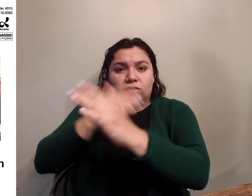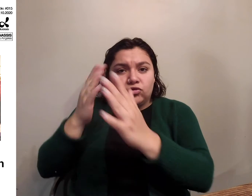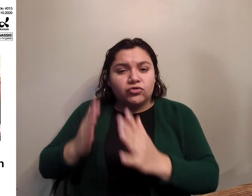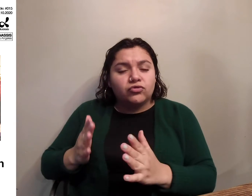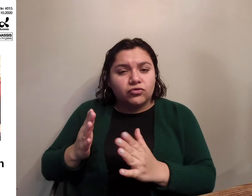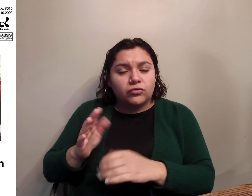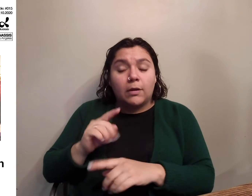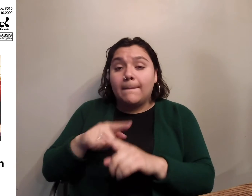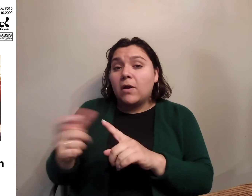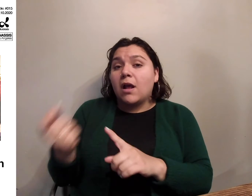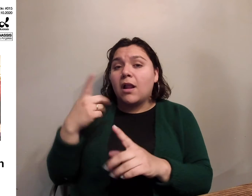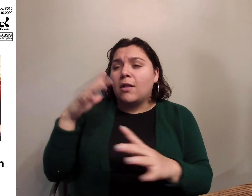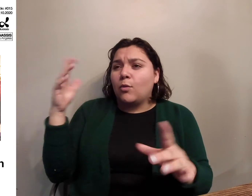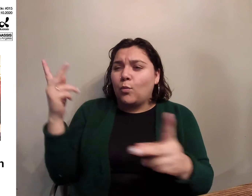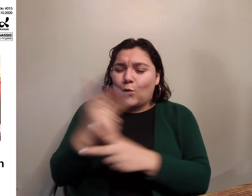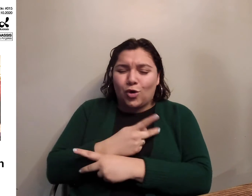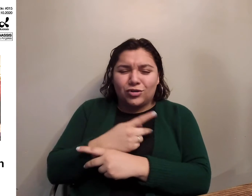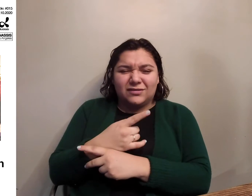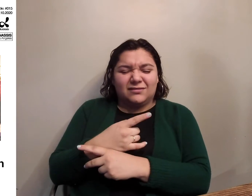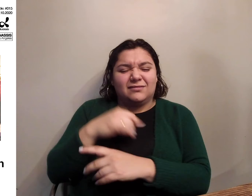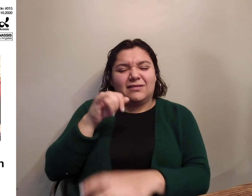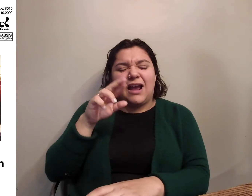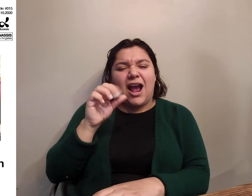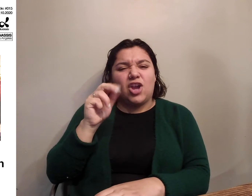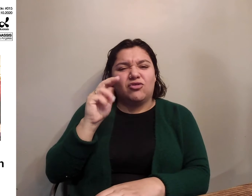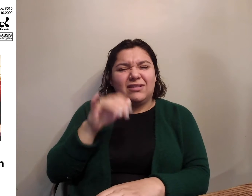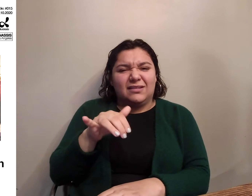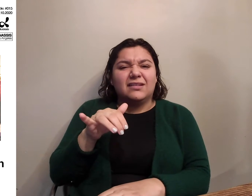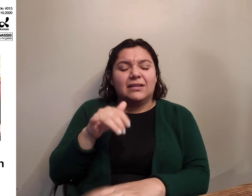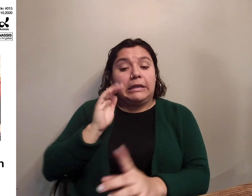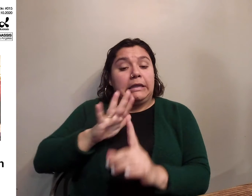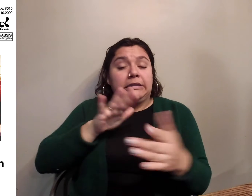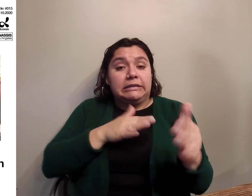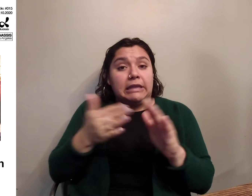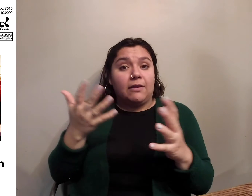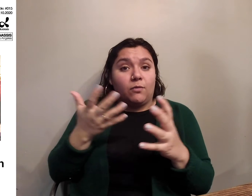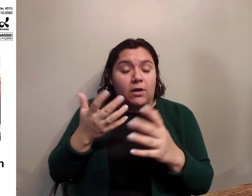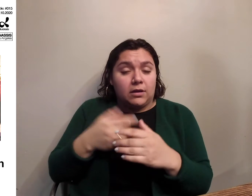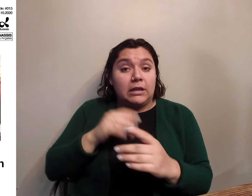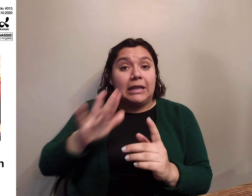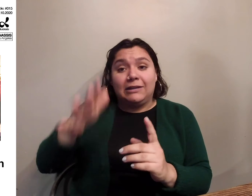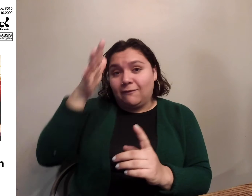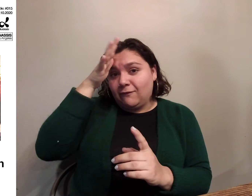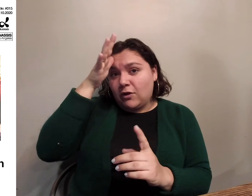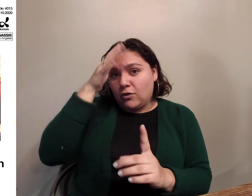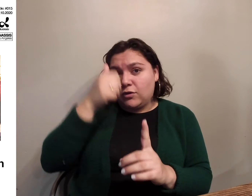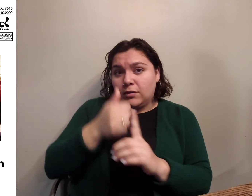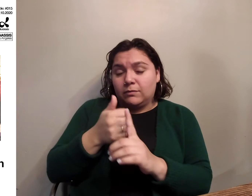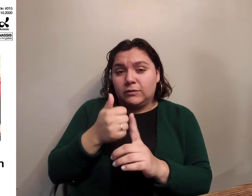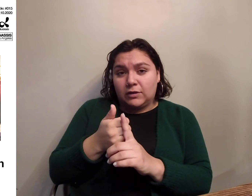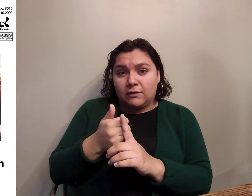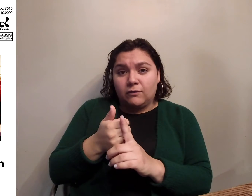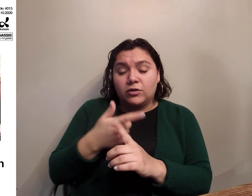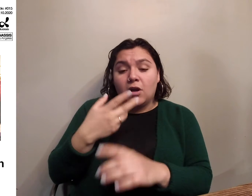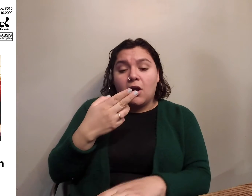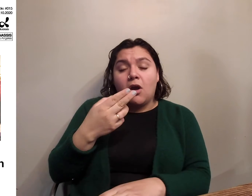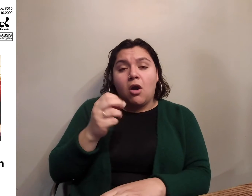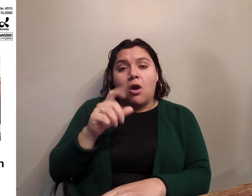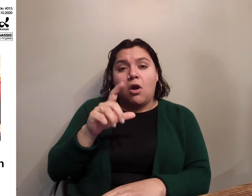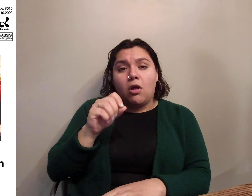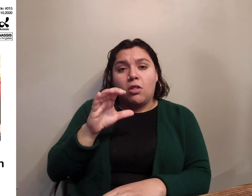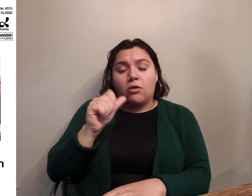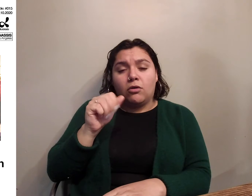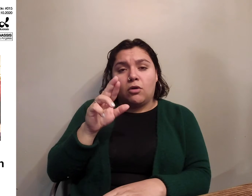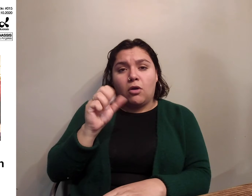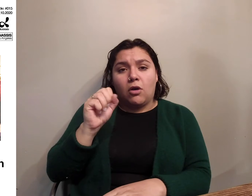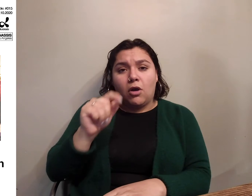the most cruel irony of his death is that his father was a Holocaust survivor. Yes.